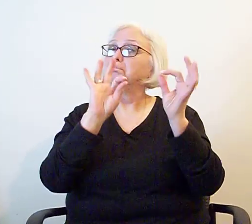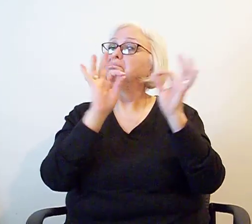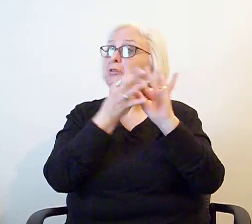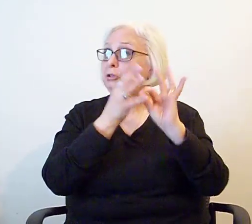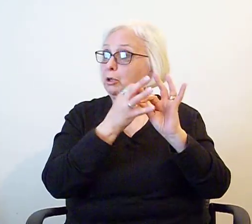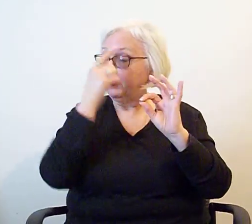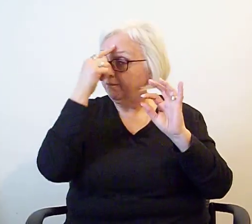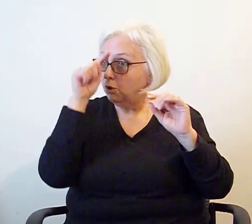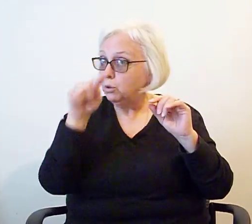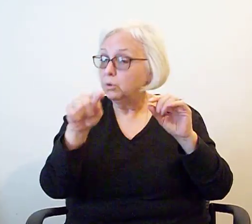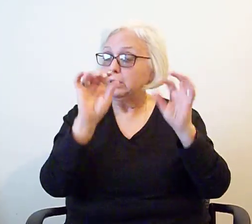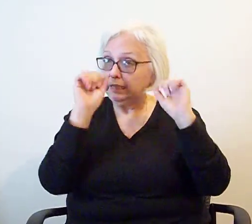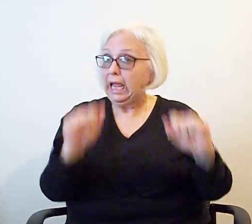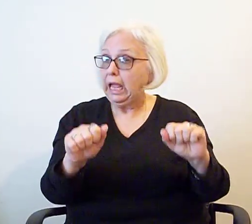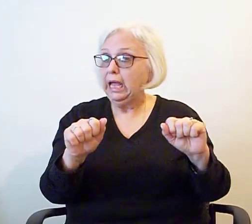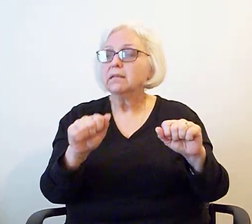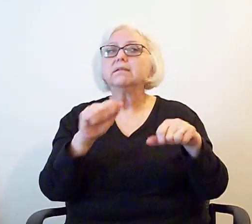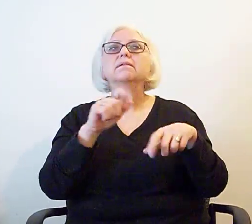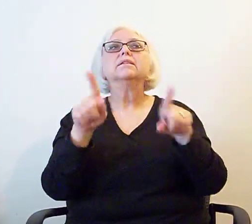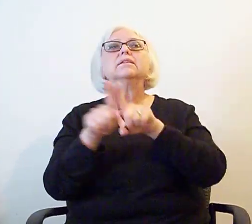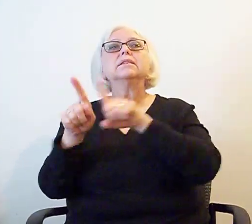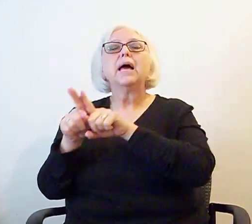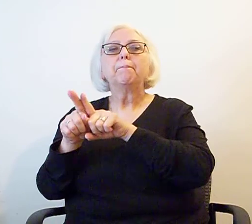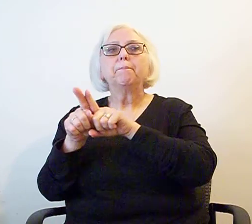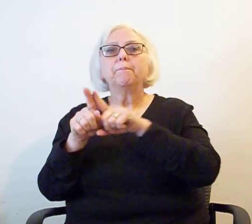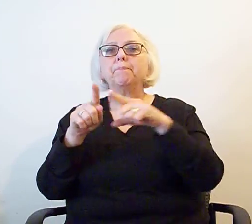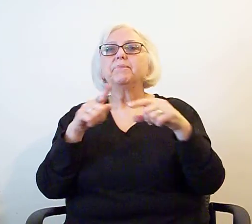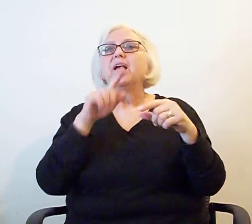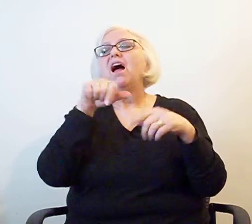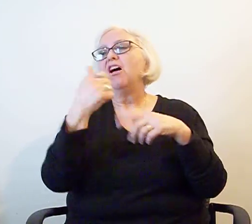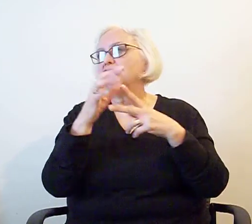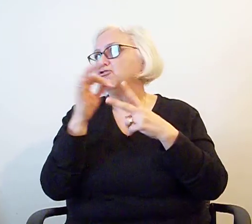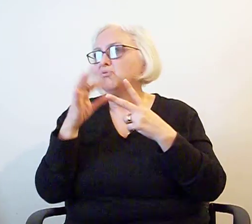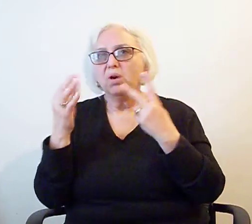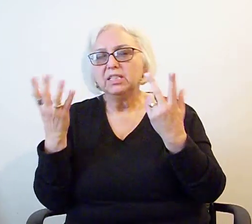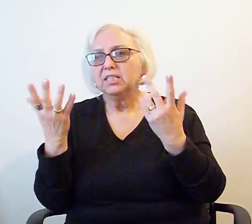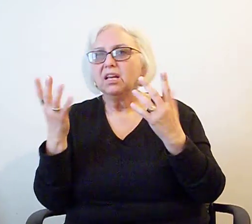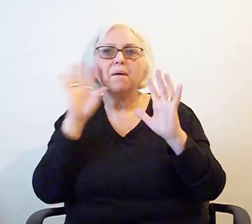as well as an alternative picture version.